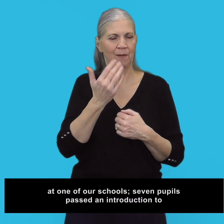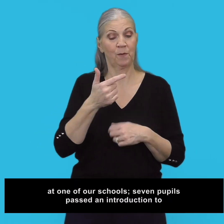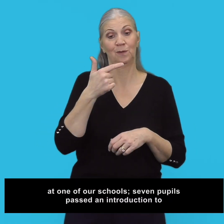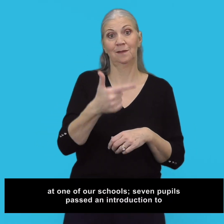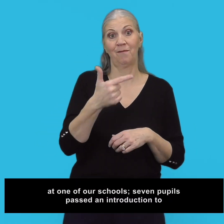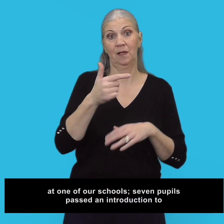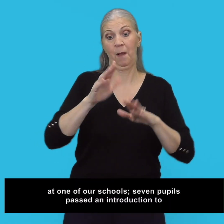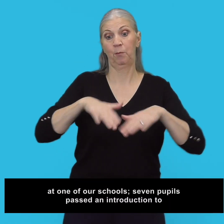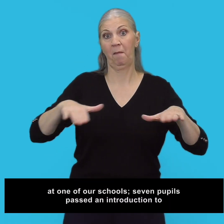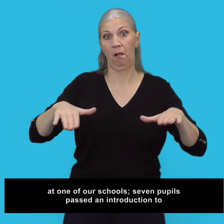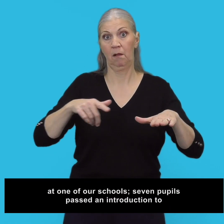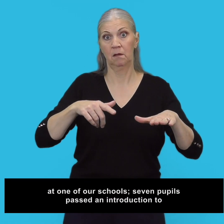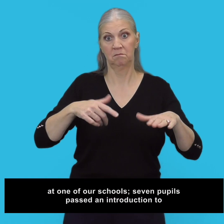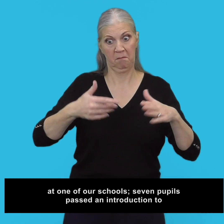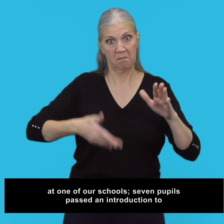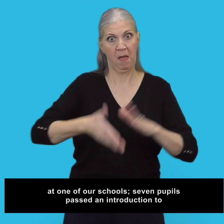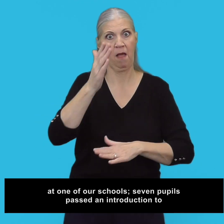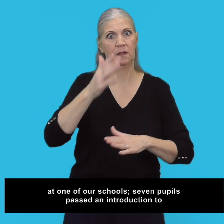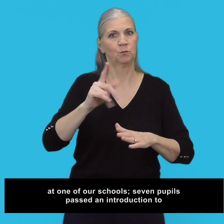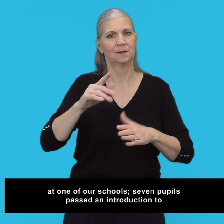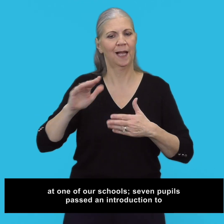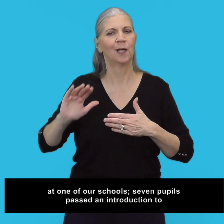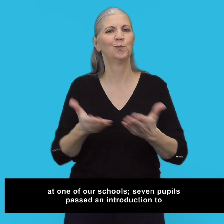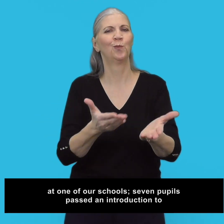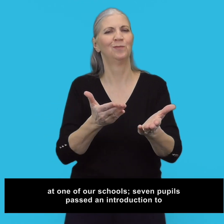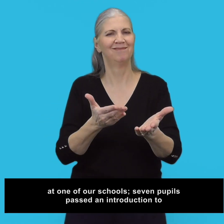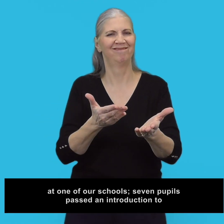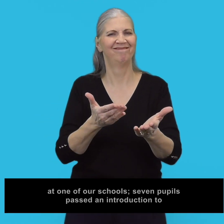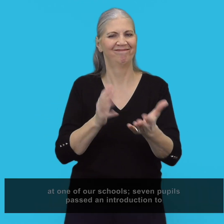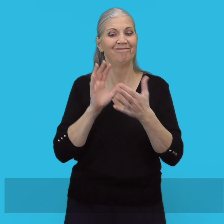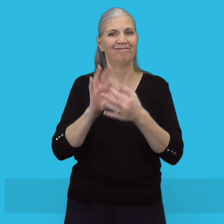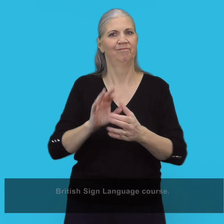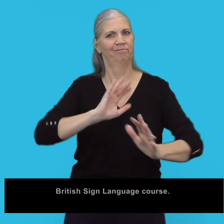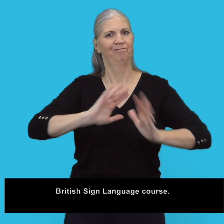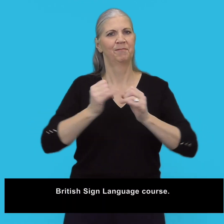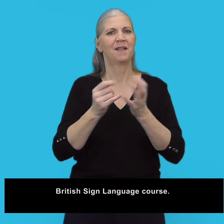7 pupils passed an Introduction to British Sign Language course.